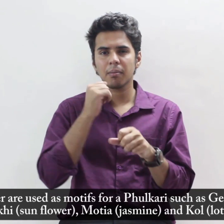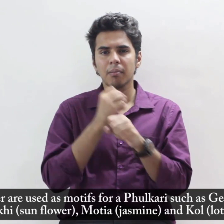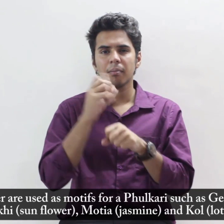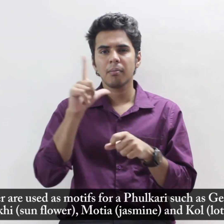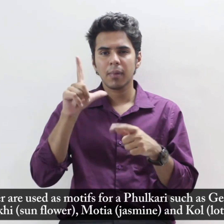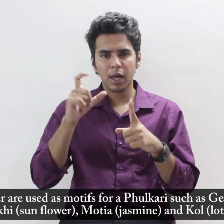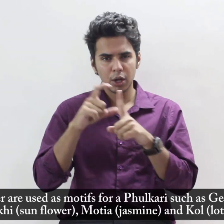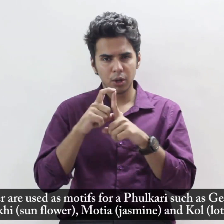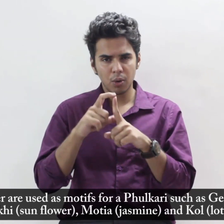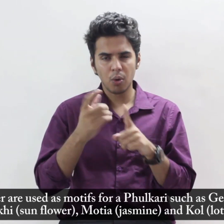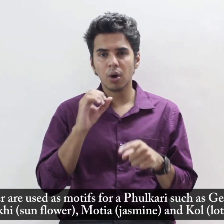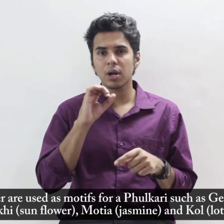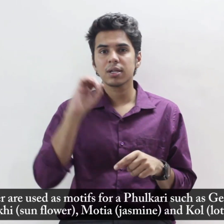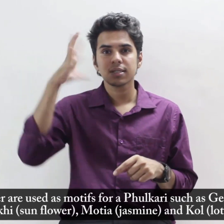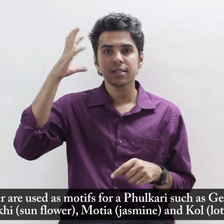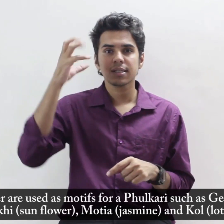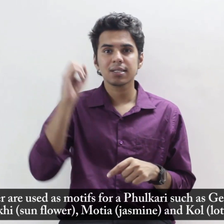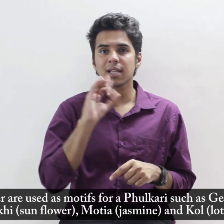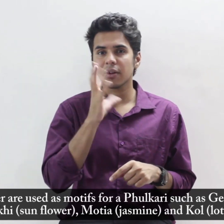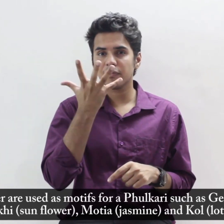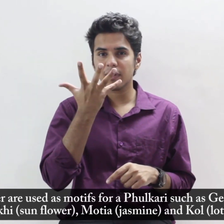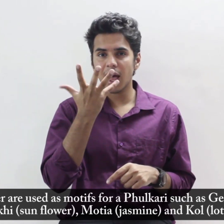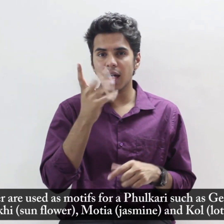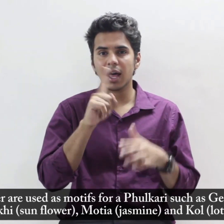jasmine, and kohl lotus flower.